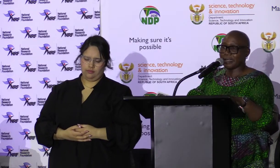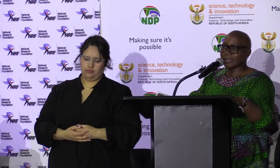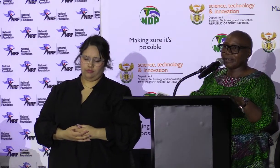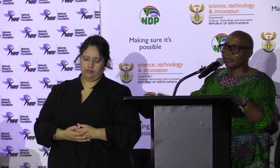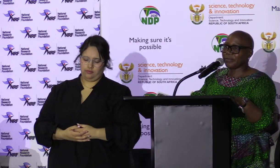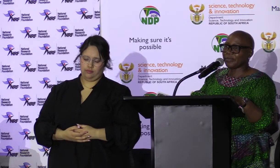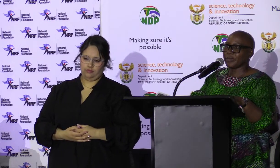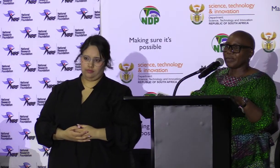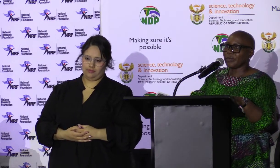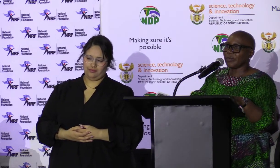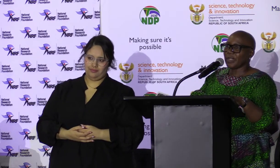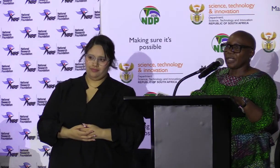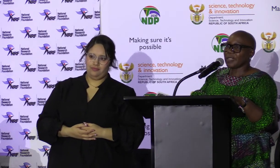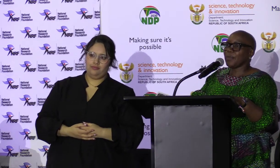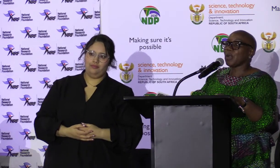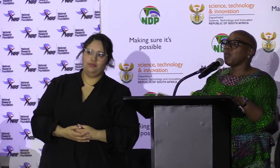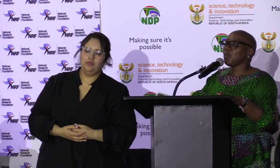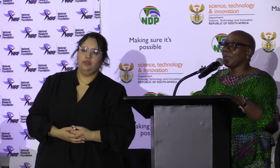is changing.